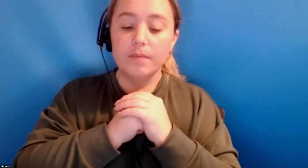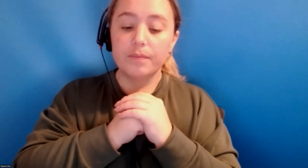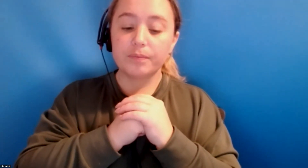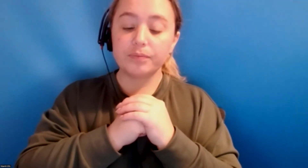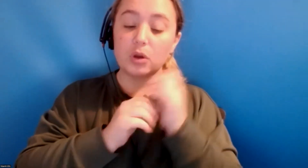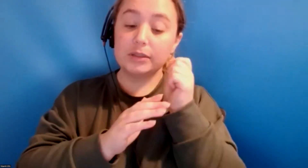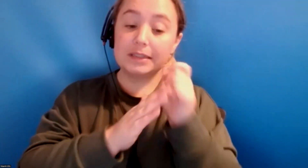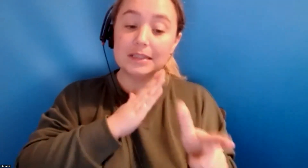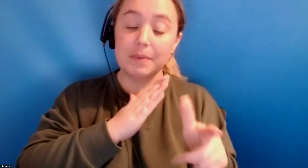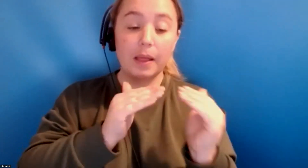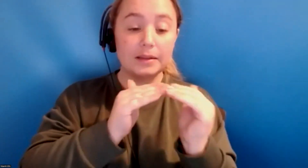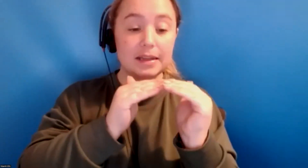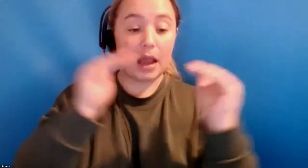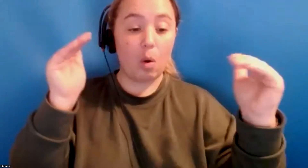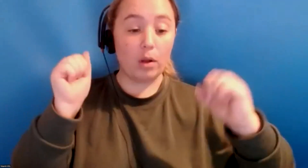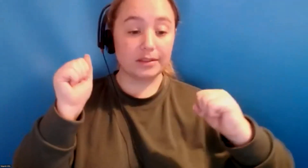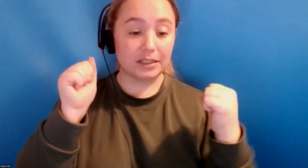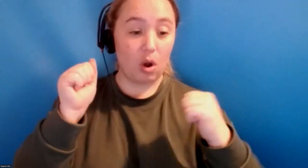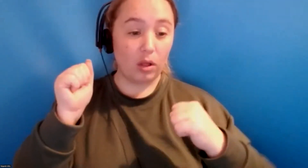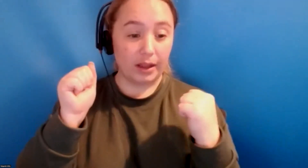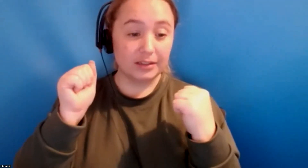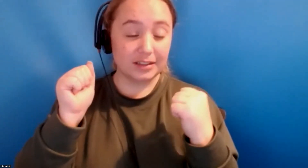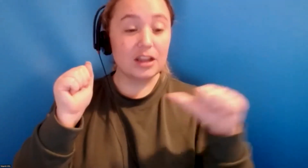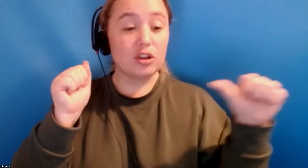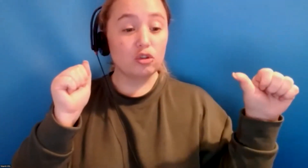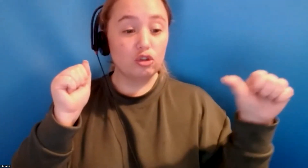Scotland to take away, there was more than one